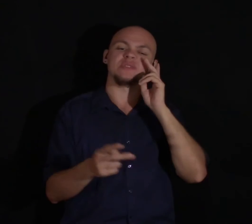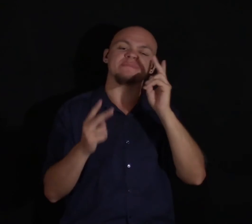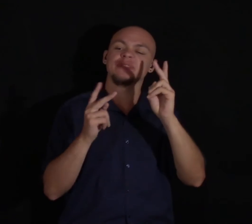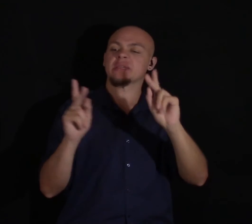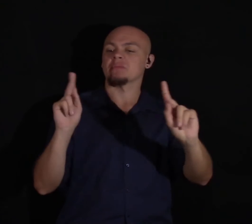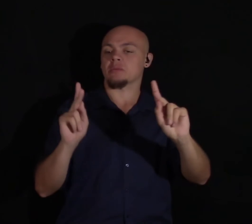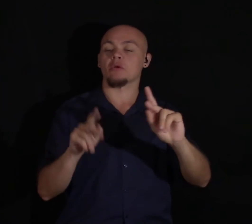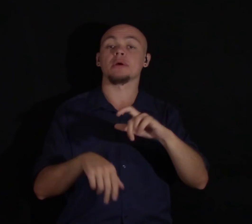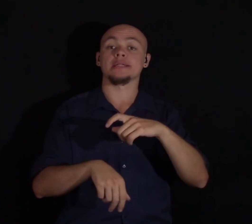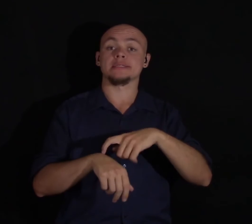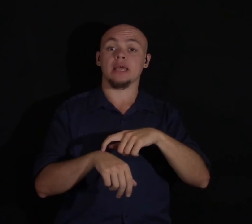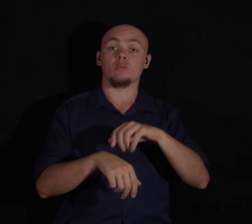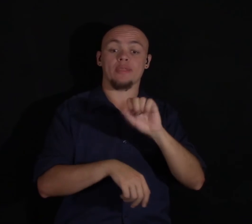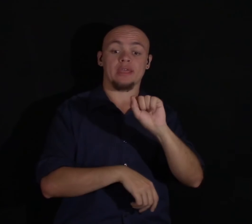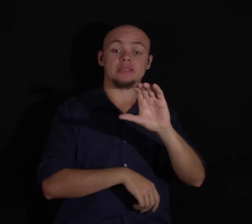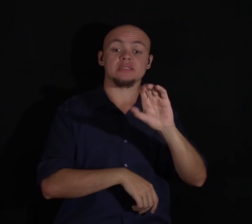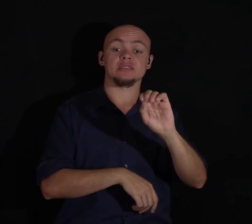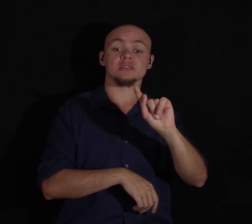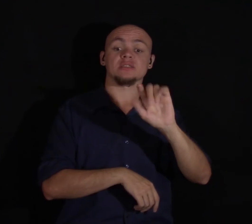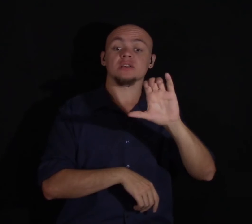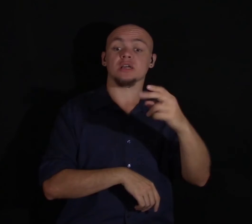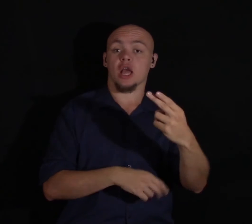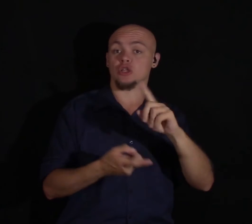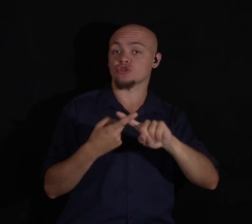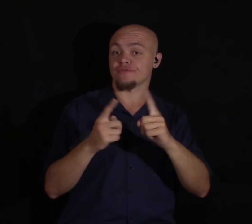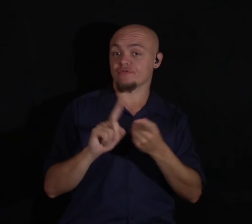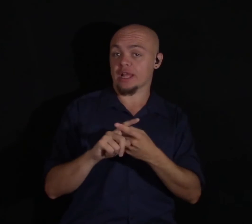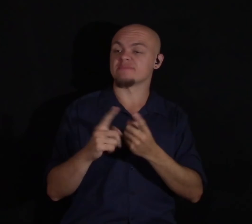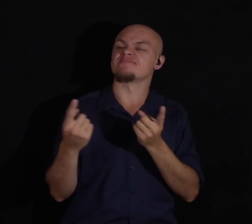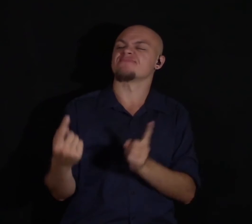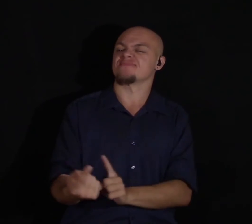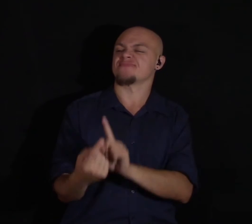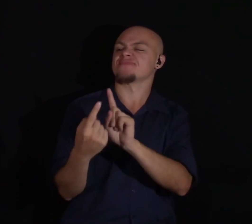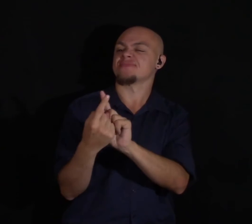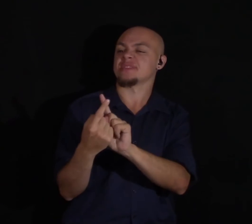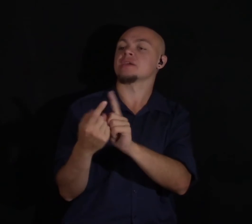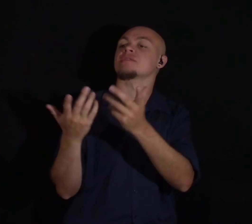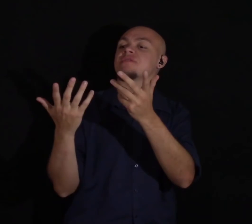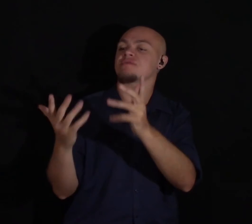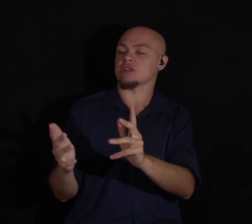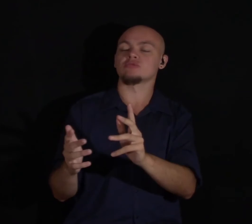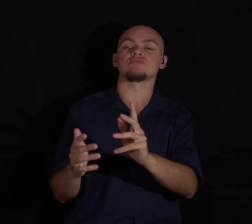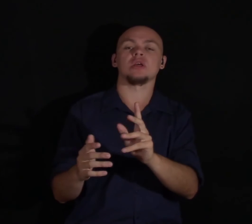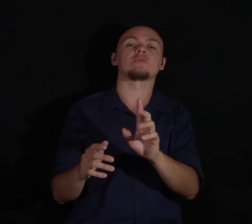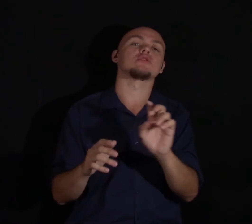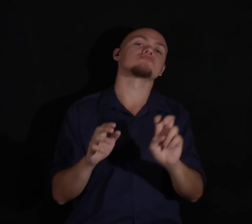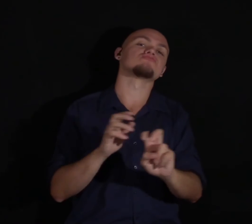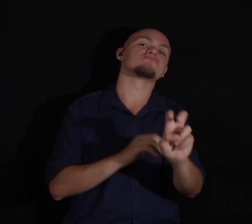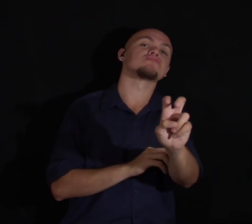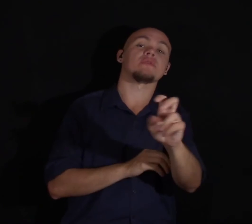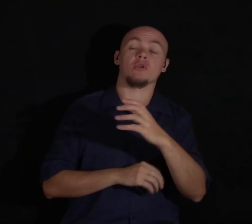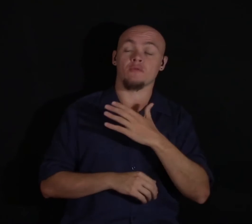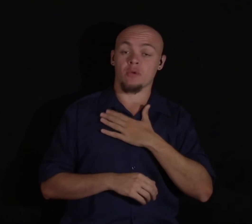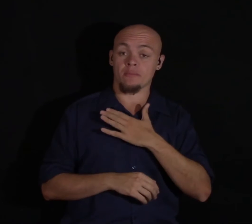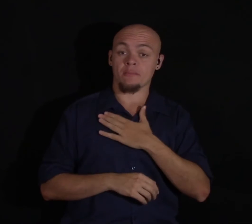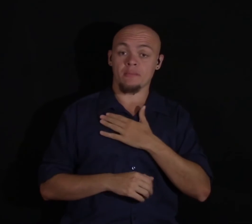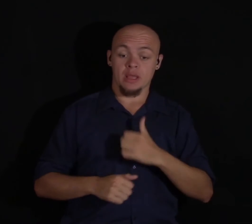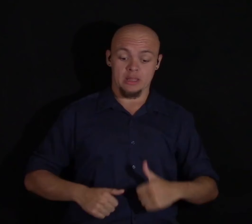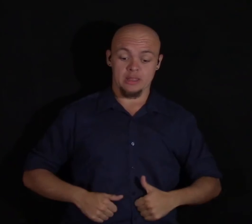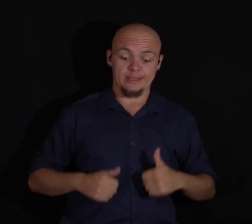with our Scotch friend approached, and we left them to travel on. For my own part, I was not sorry. I had